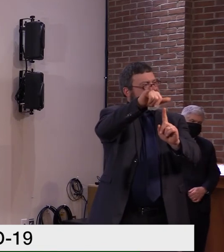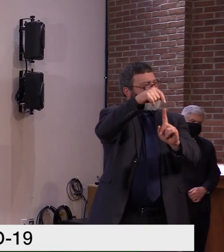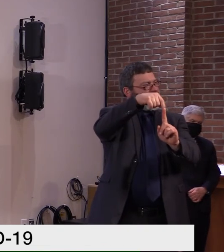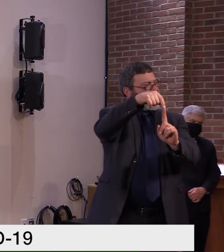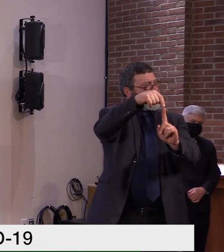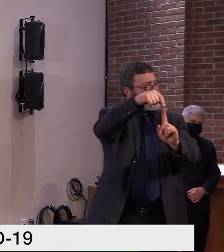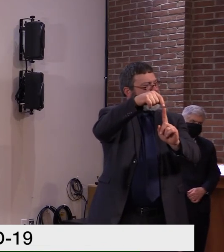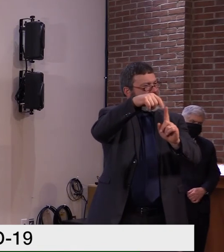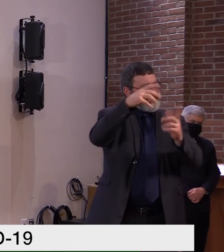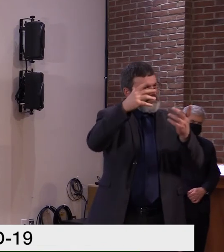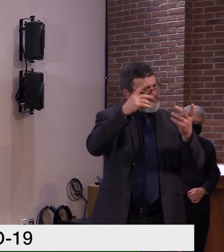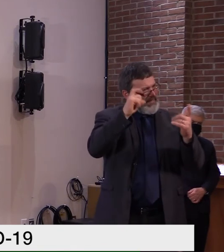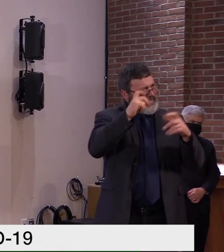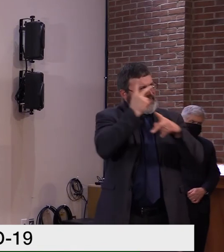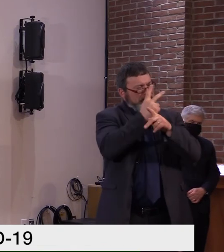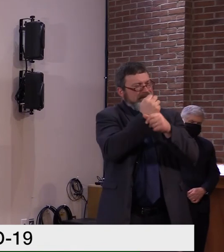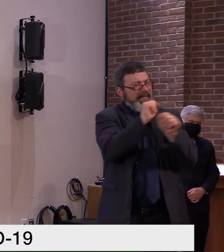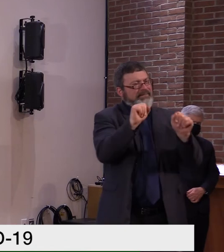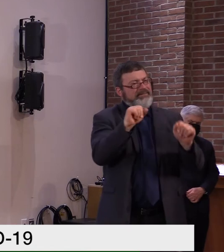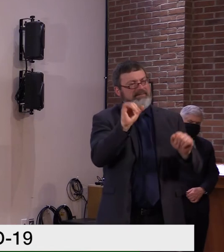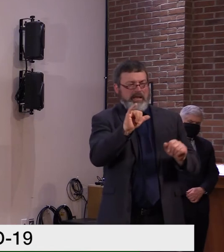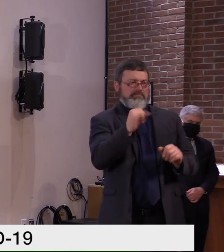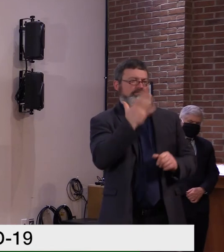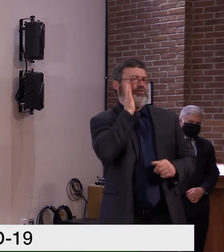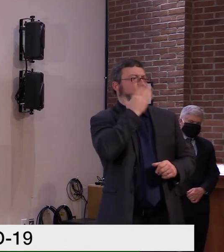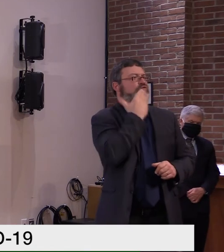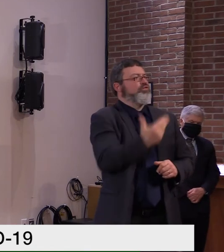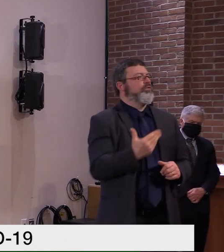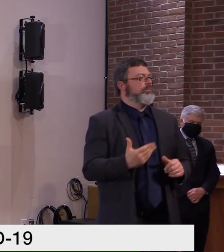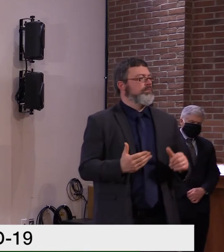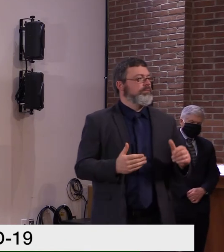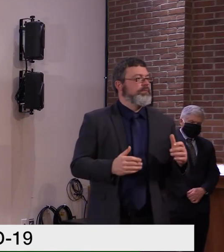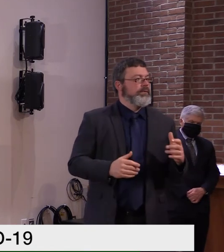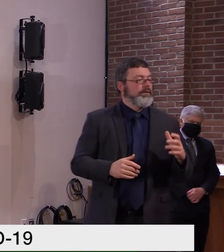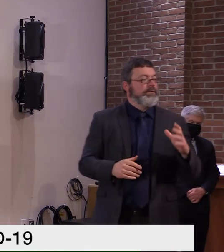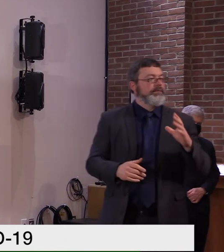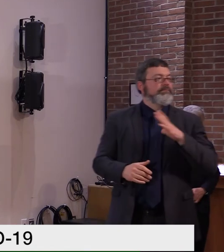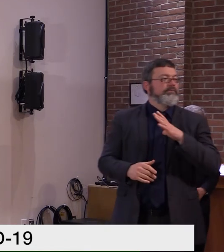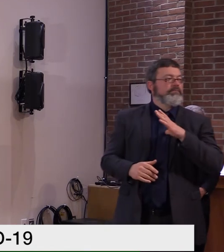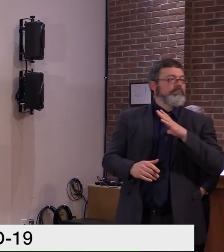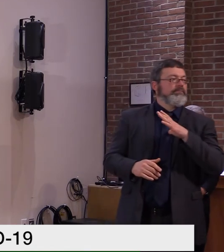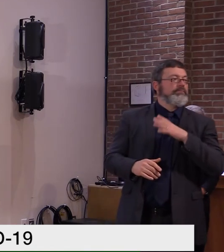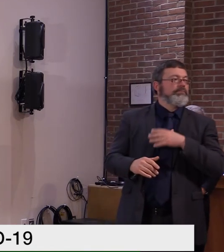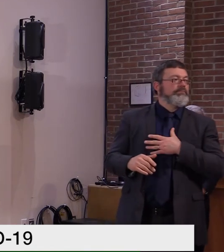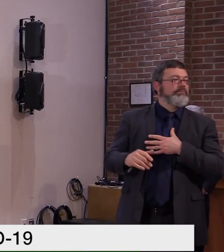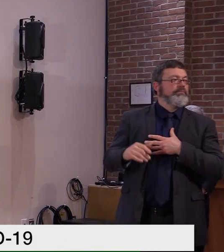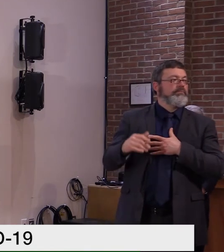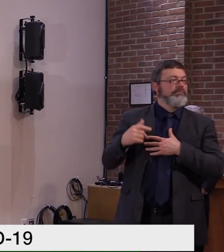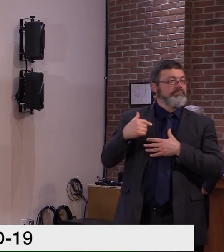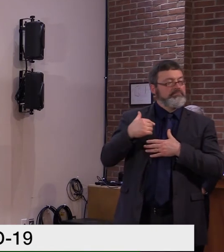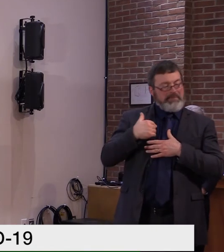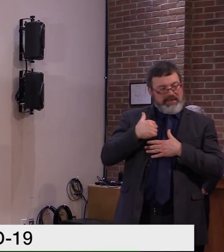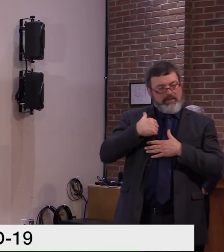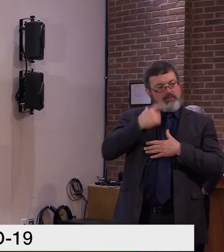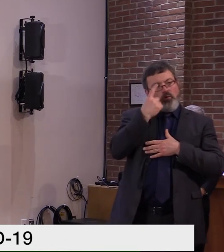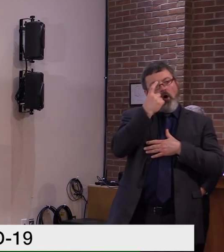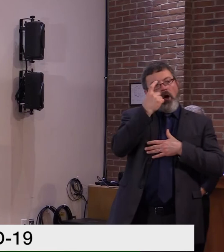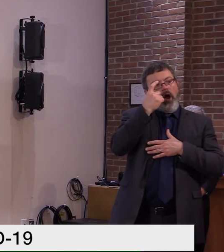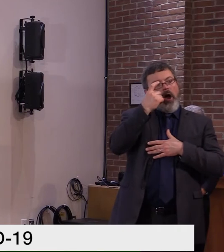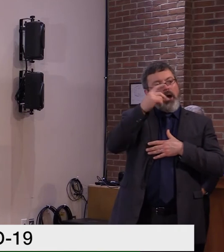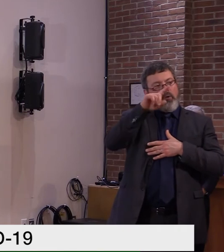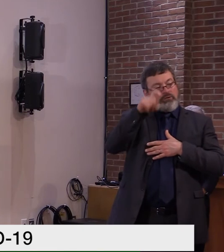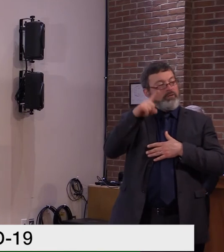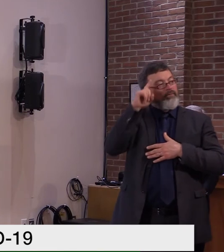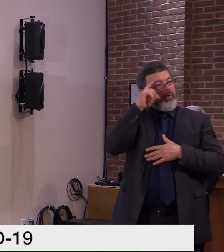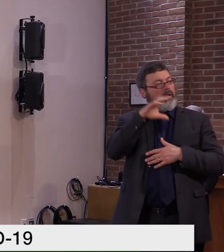Okay, and then my only other follow-up was probably for Commissioner Schilling, an update on the VSP. There has